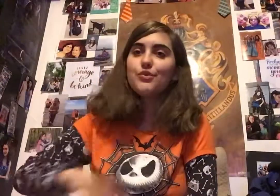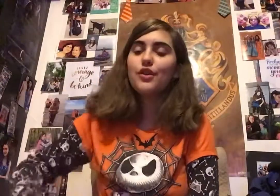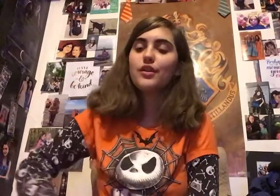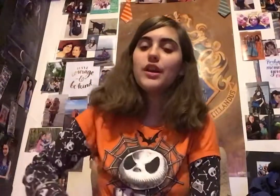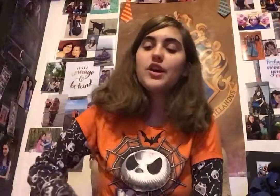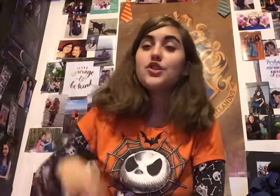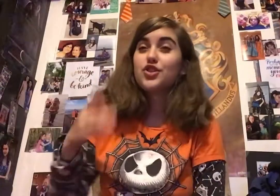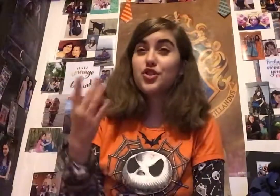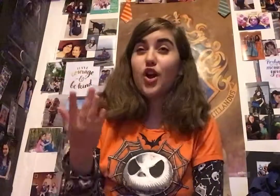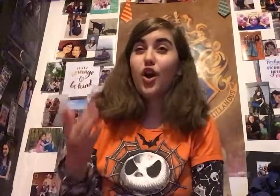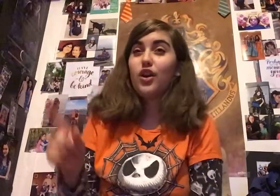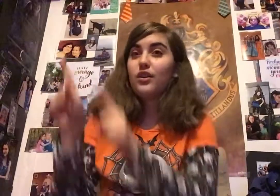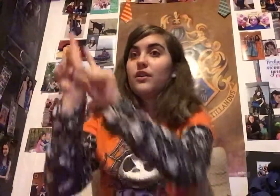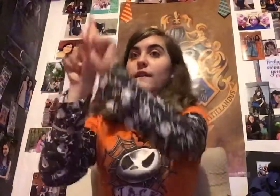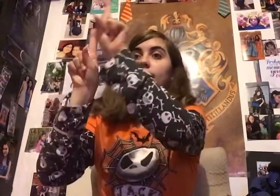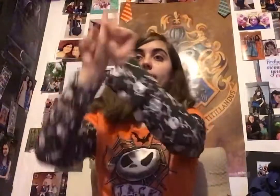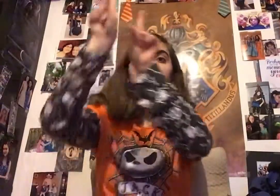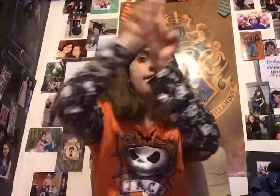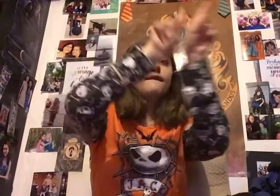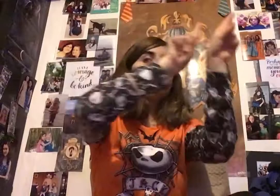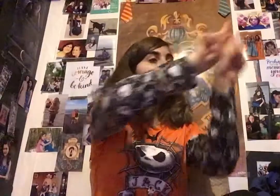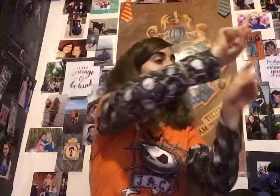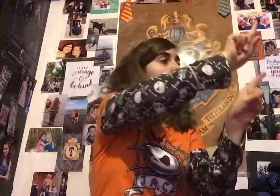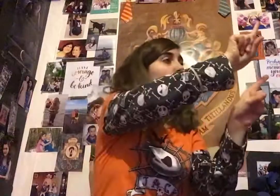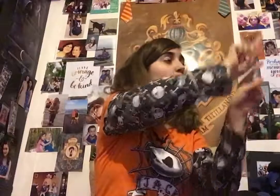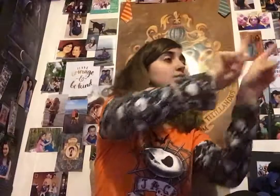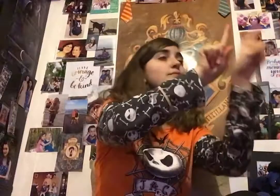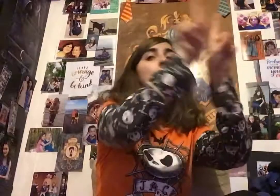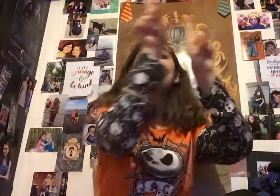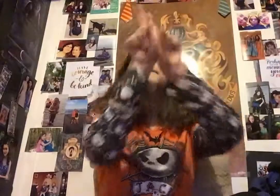are, star. Star.